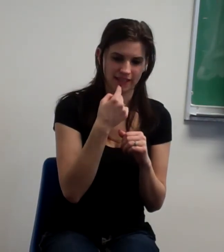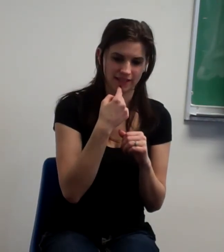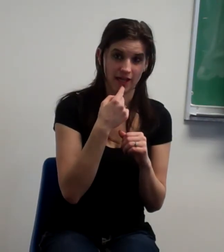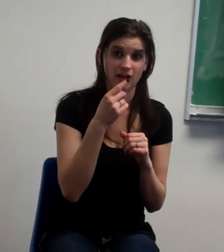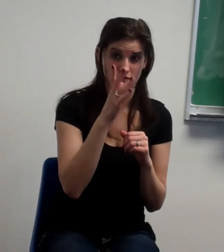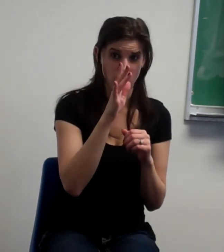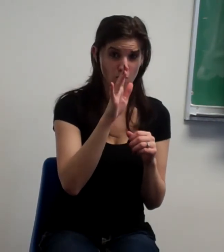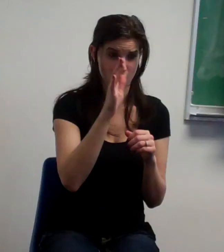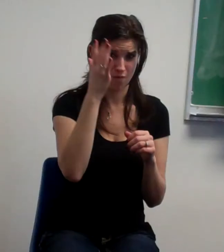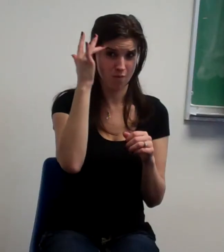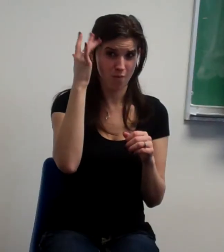this article.